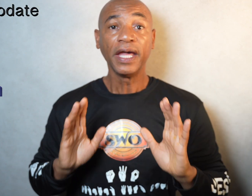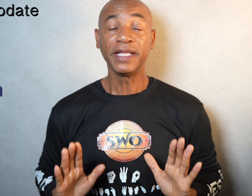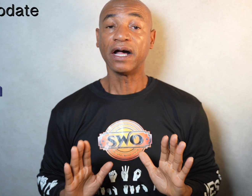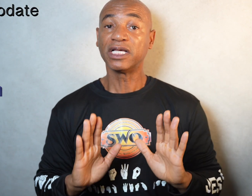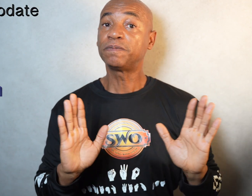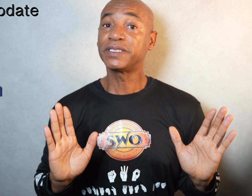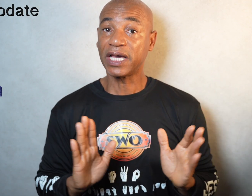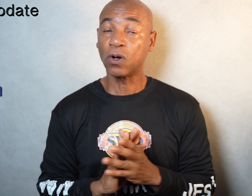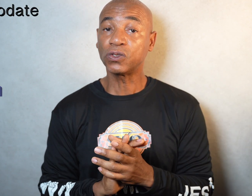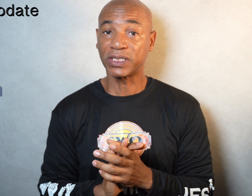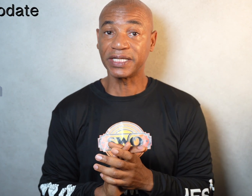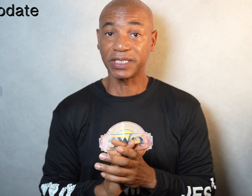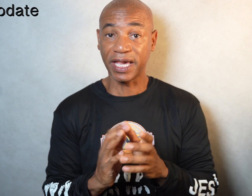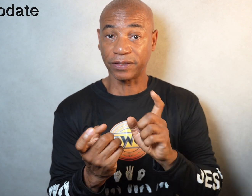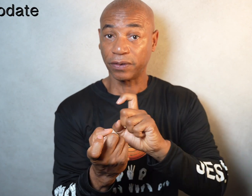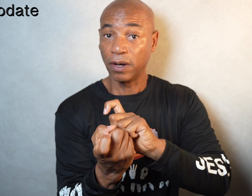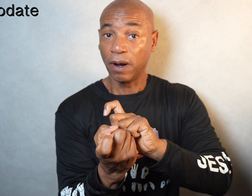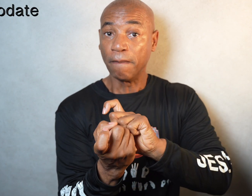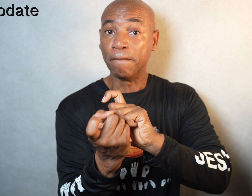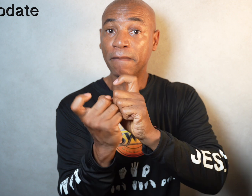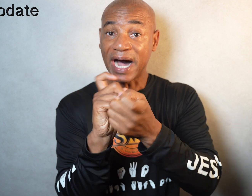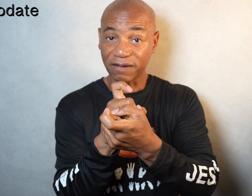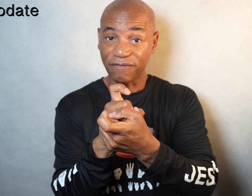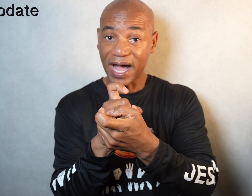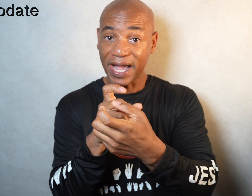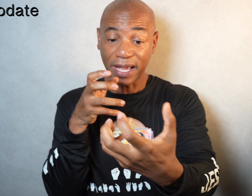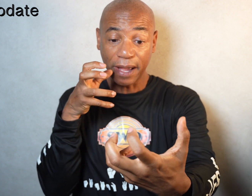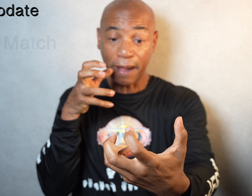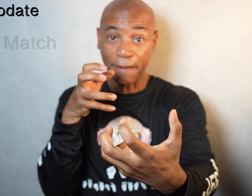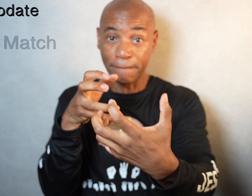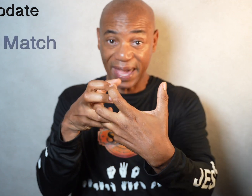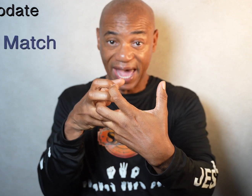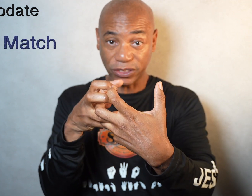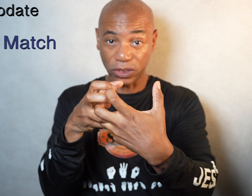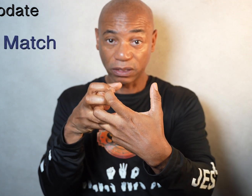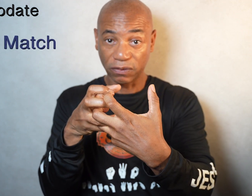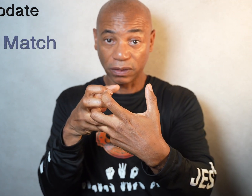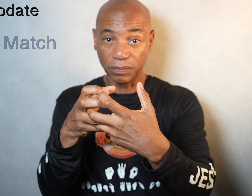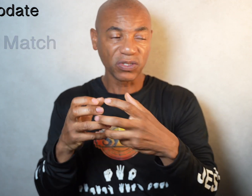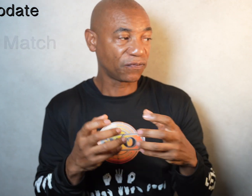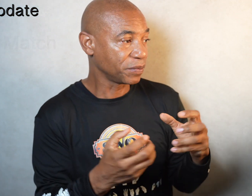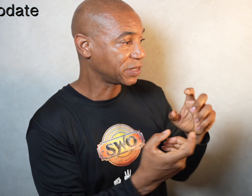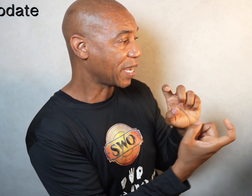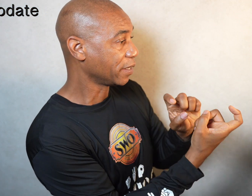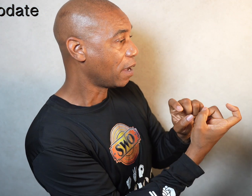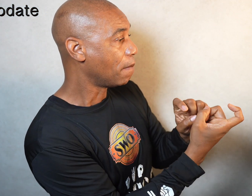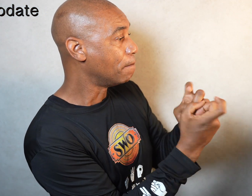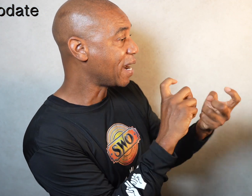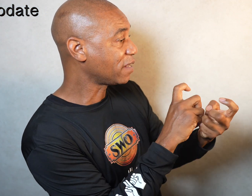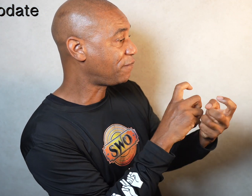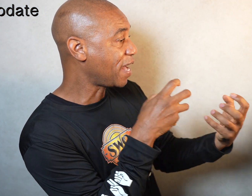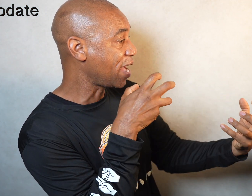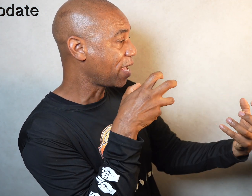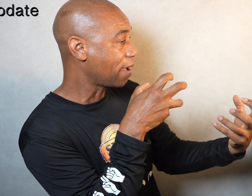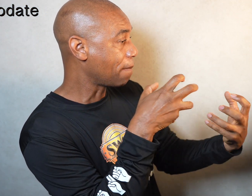Now, let's put that whole sign together. Modify, match. Let me do it from the side. Modify,